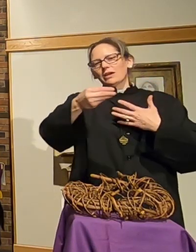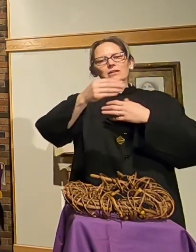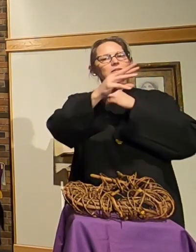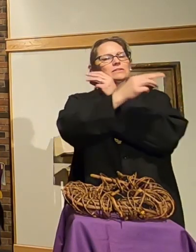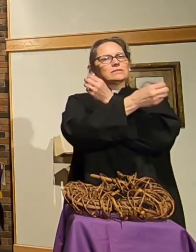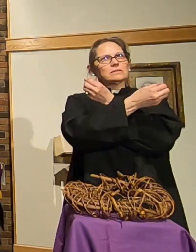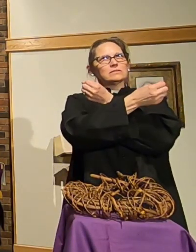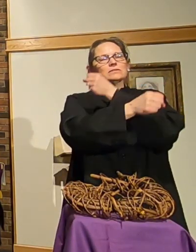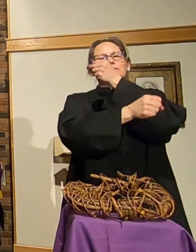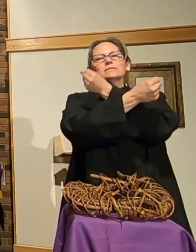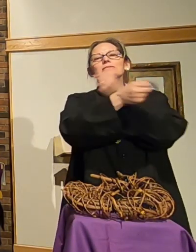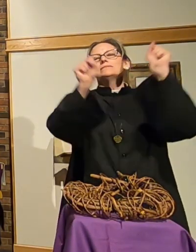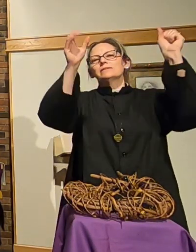world.